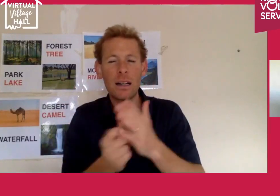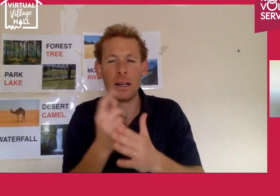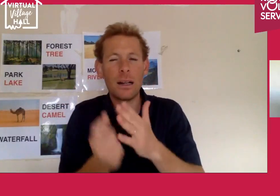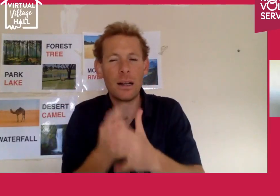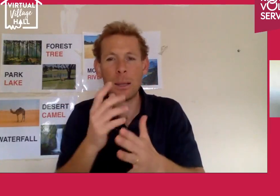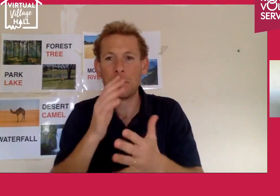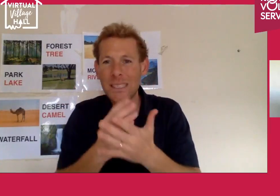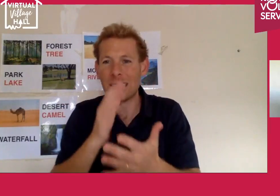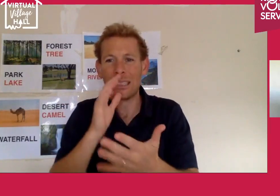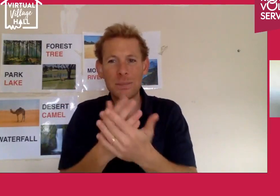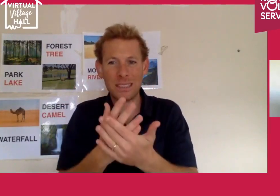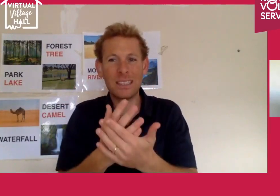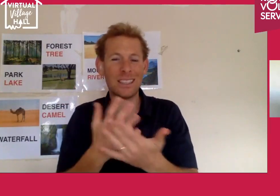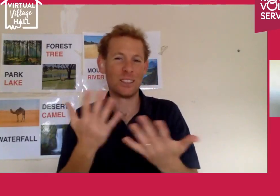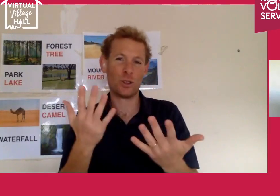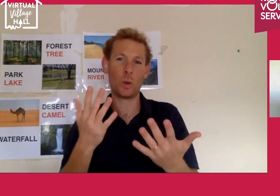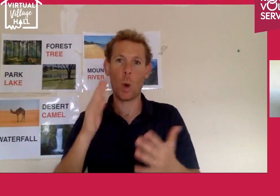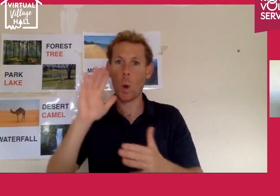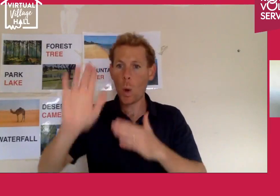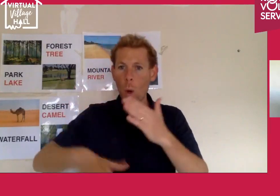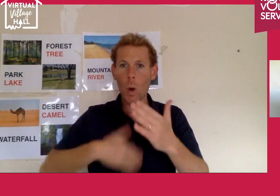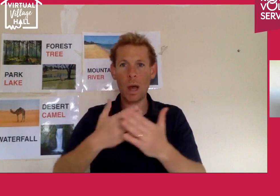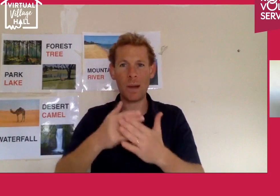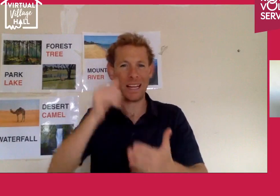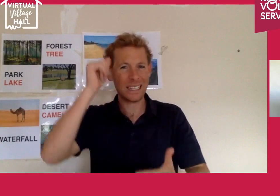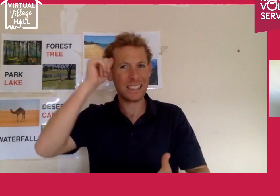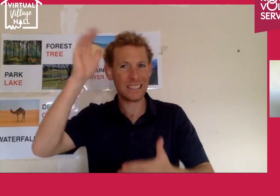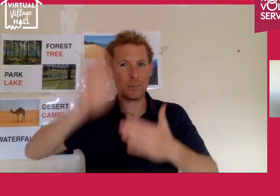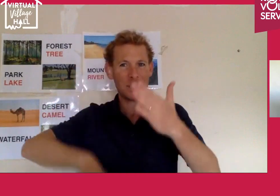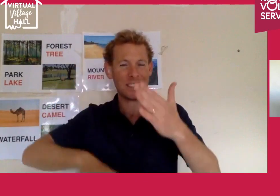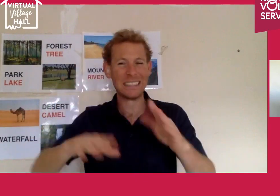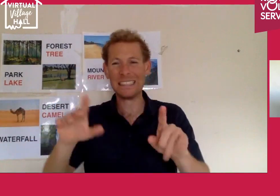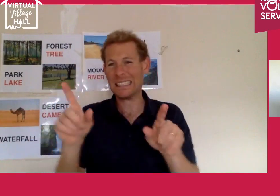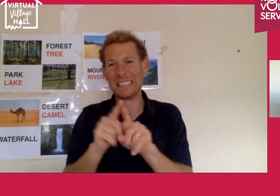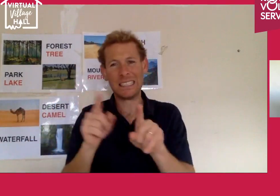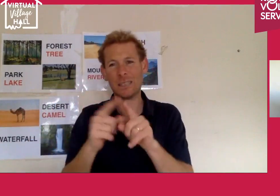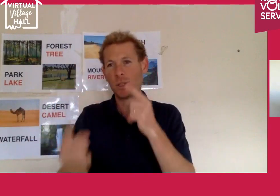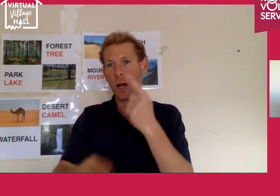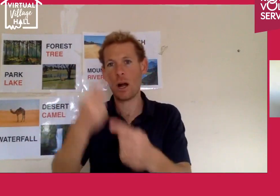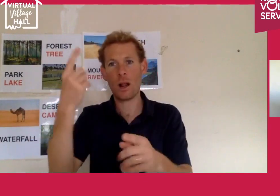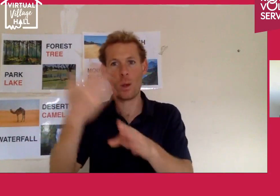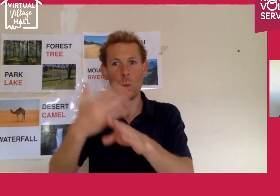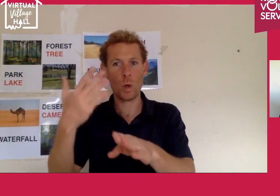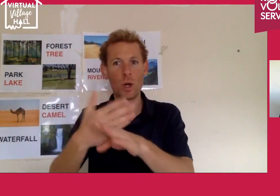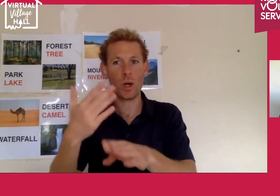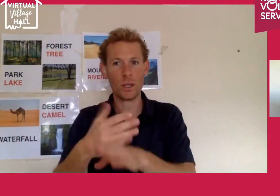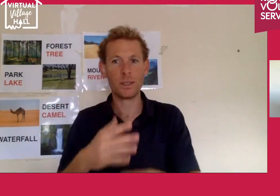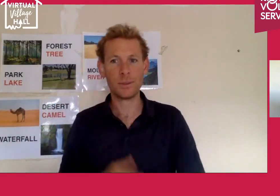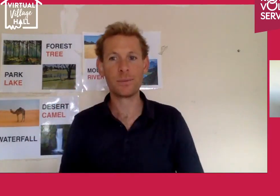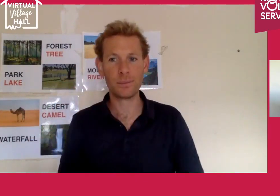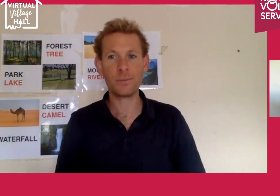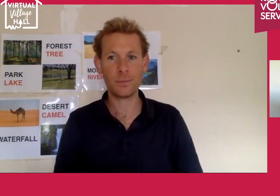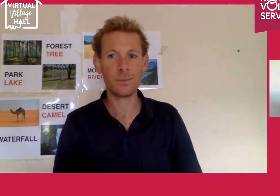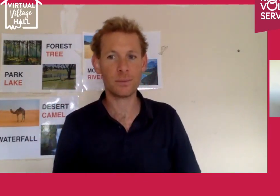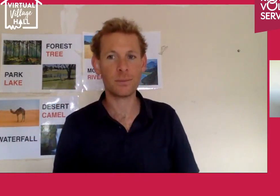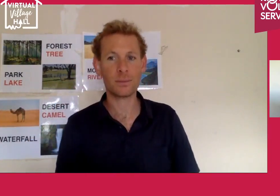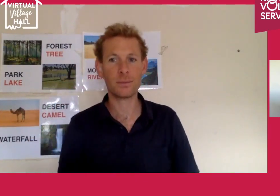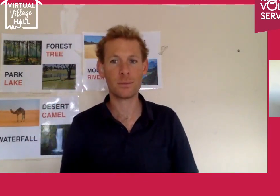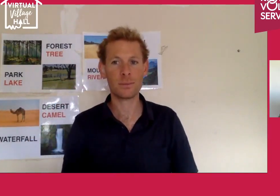a recently qualified interpreter was struggling in a particular environment, and they were making a few mistakes, and that just comes